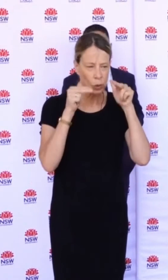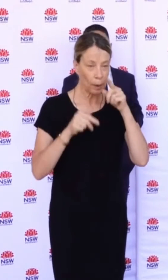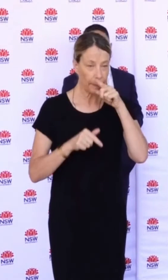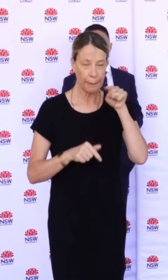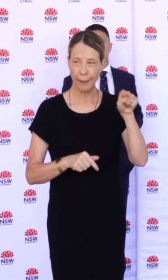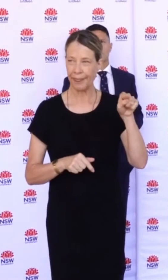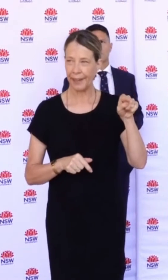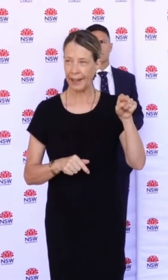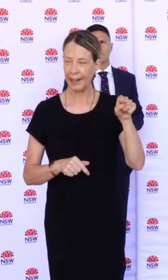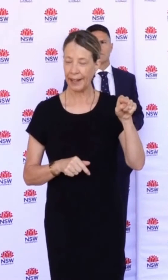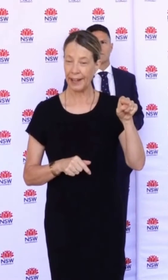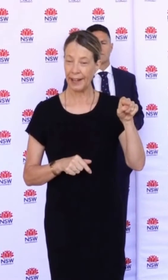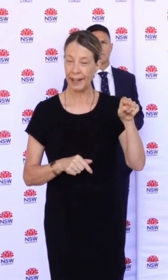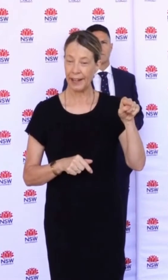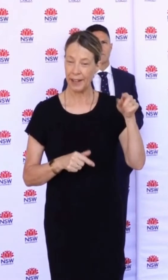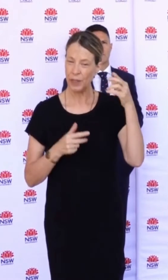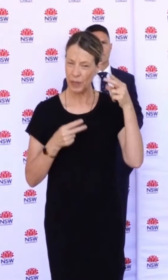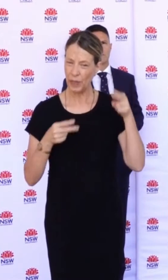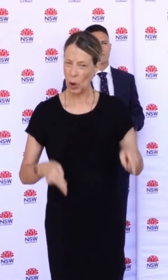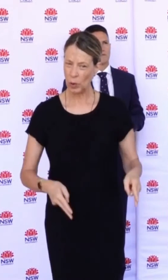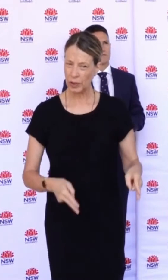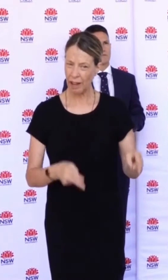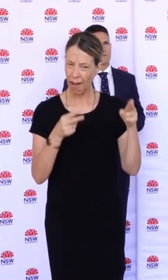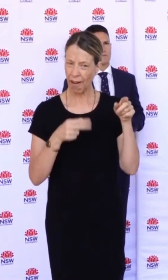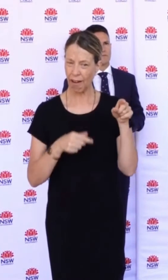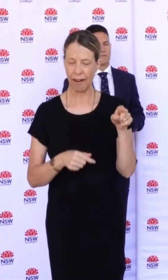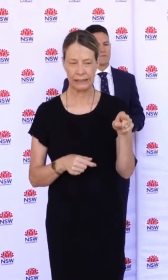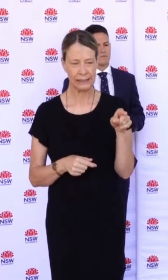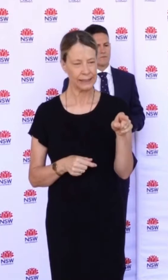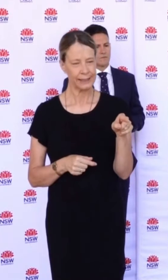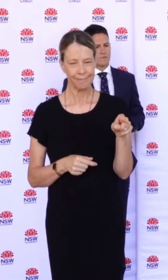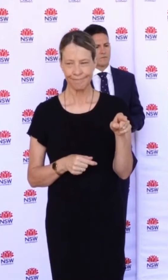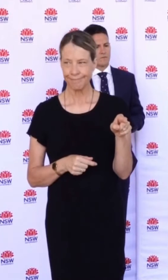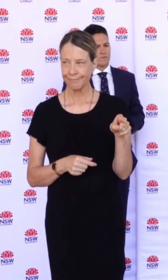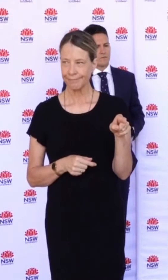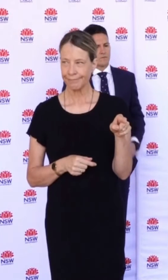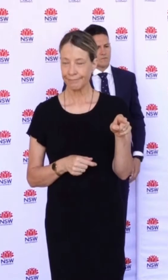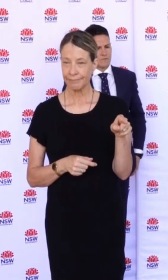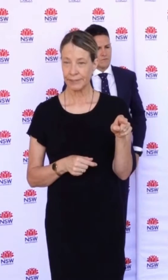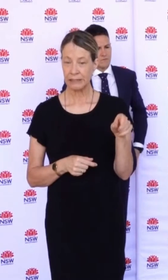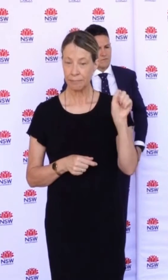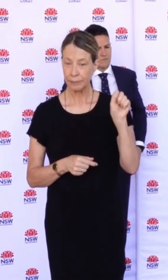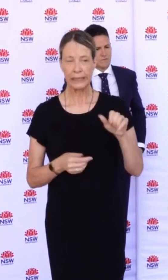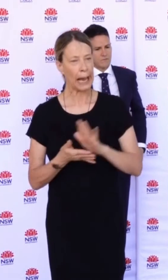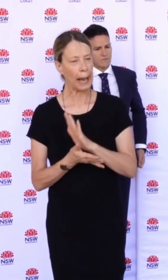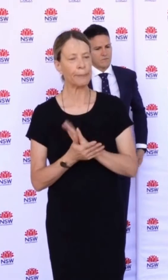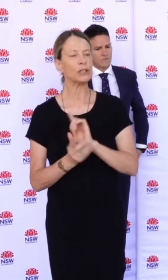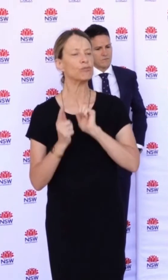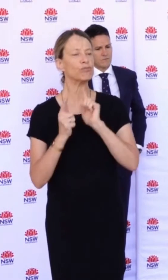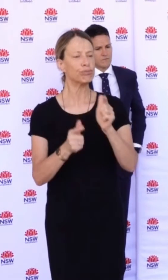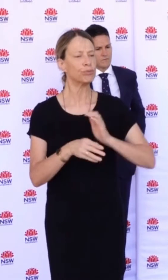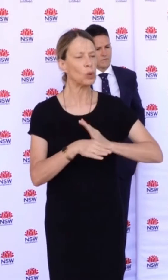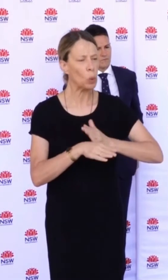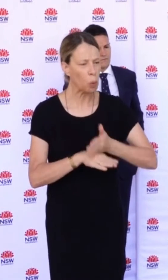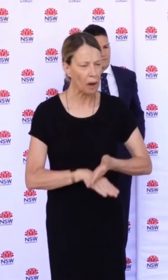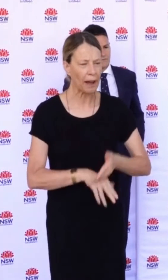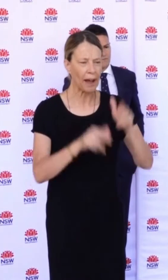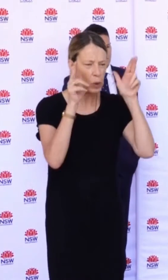quarantine have indicated quite clearly in the earlier phases that they are happy to be involved, happy to work hard, happy to